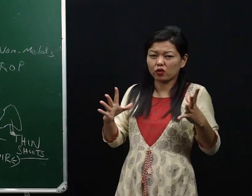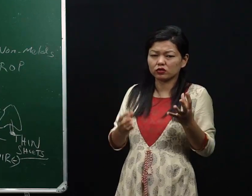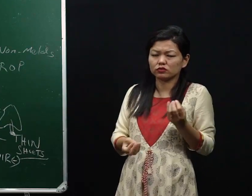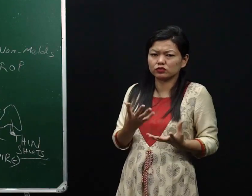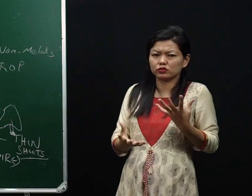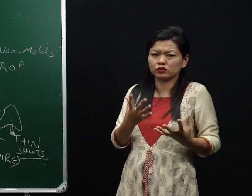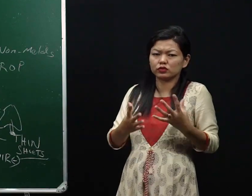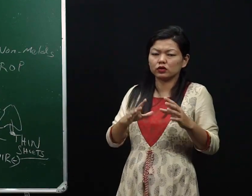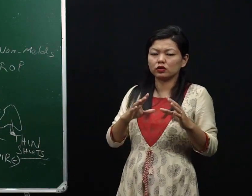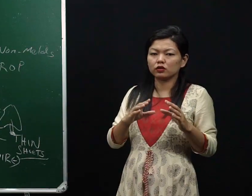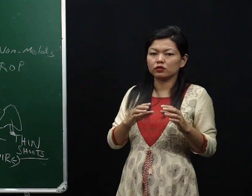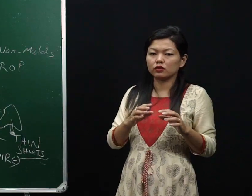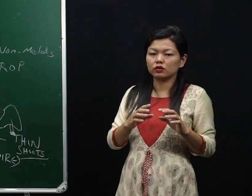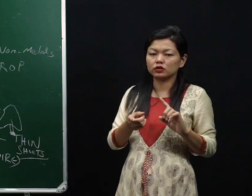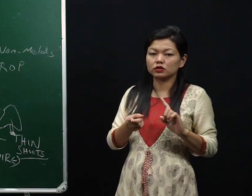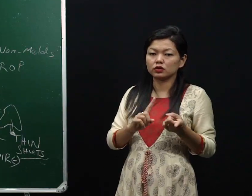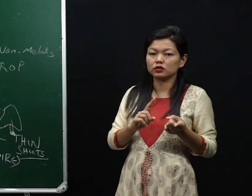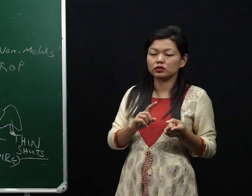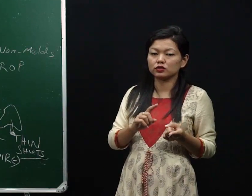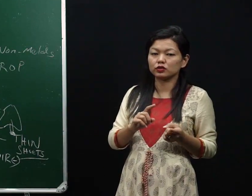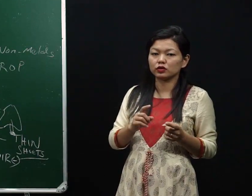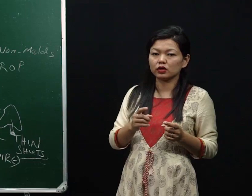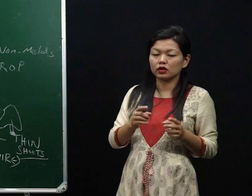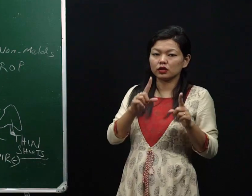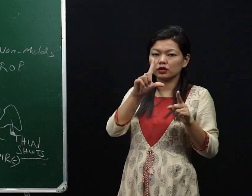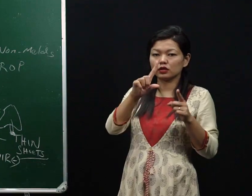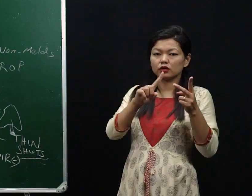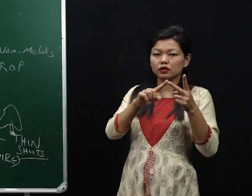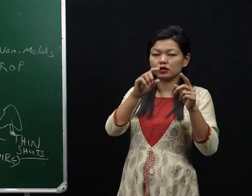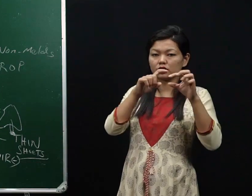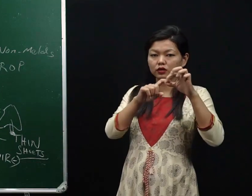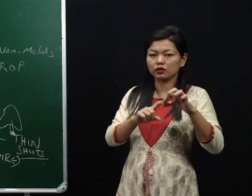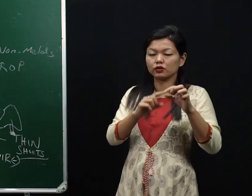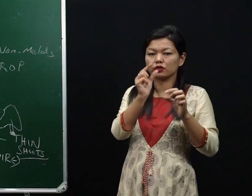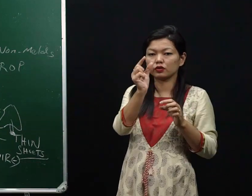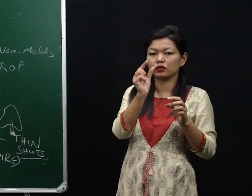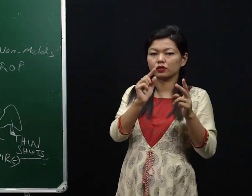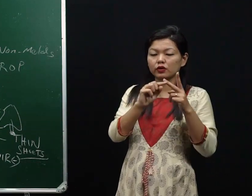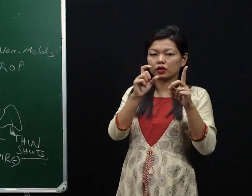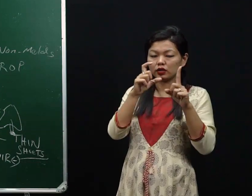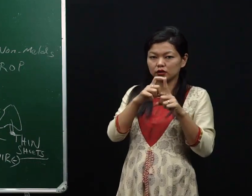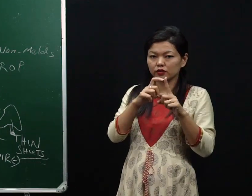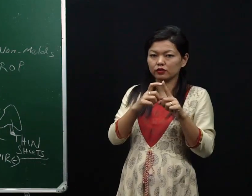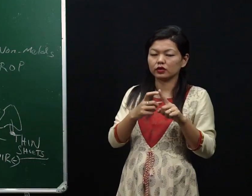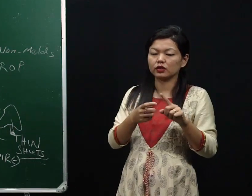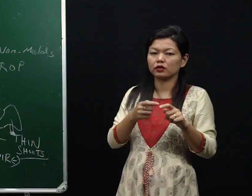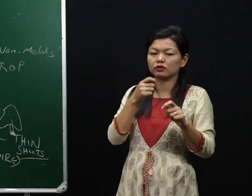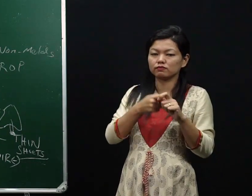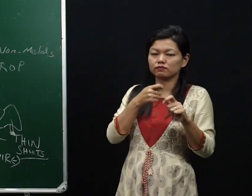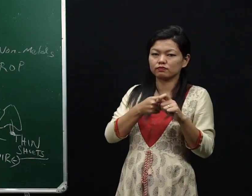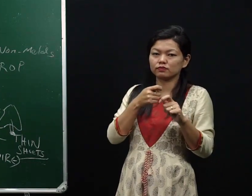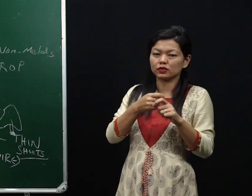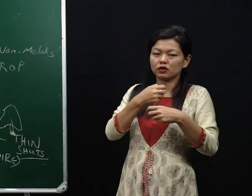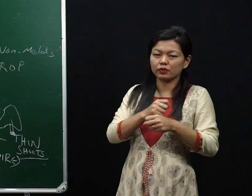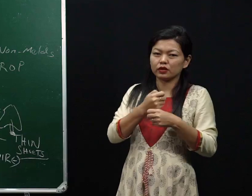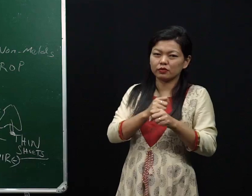wire? That wire is made of copper and copper is a metal. Clear? Now we have also all these like